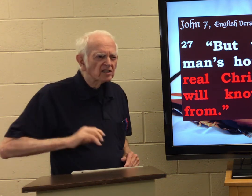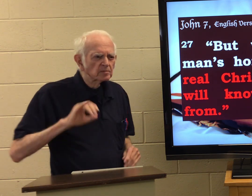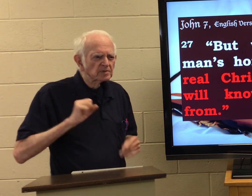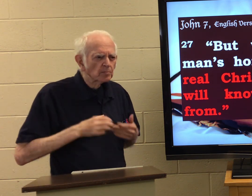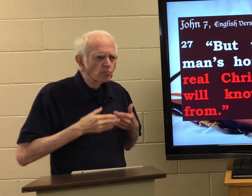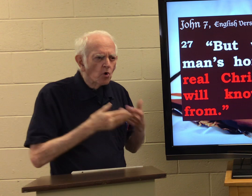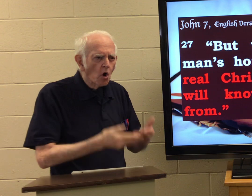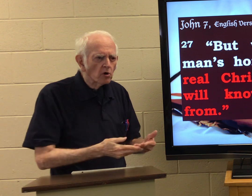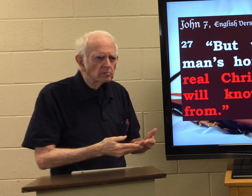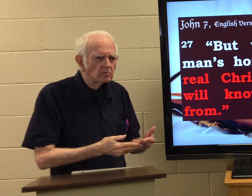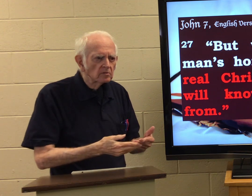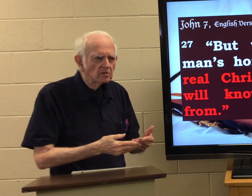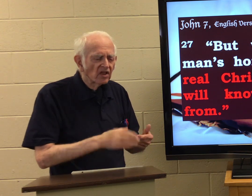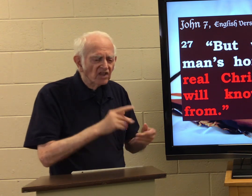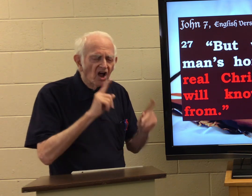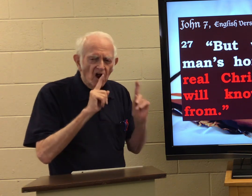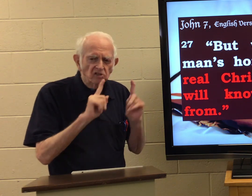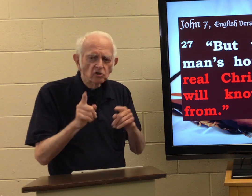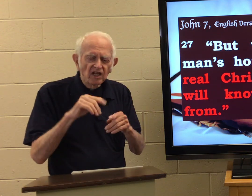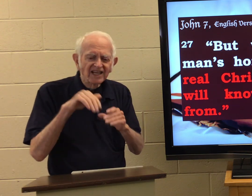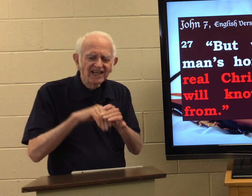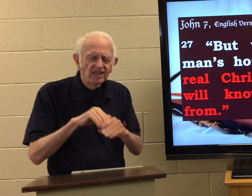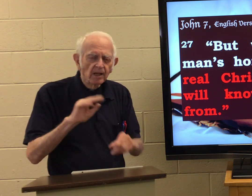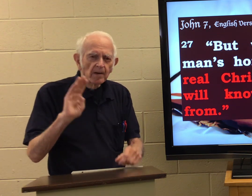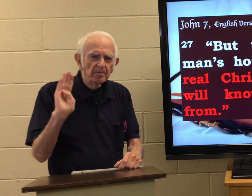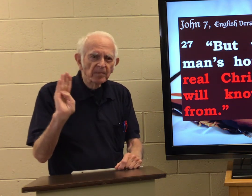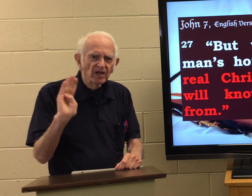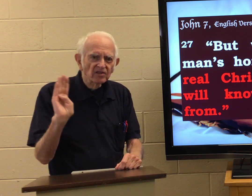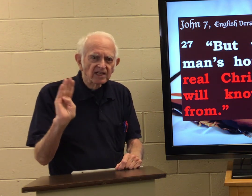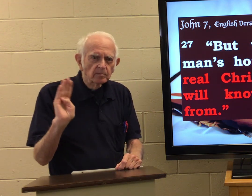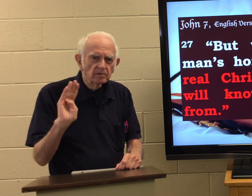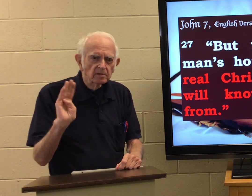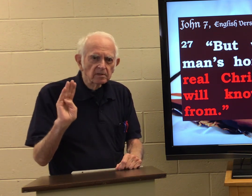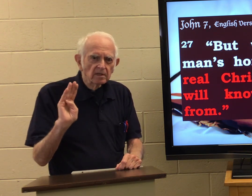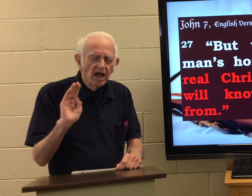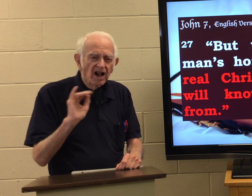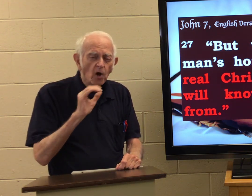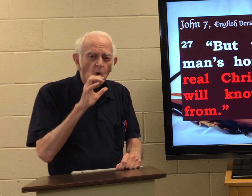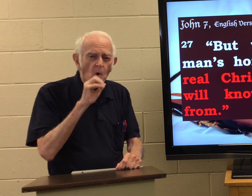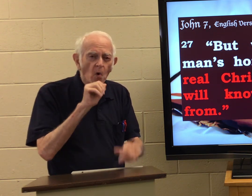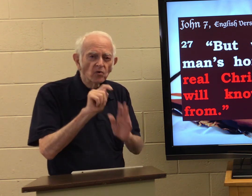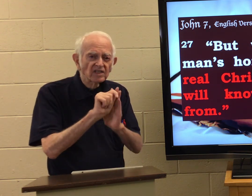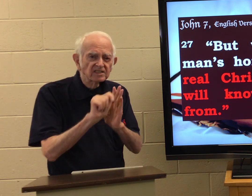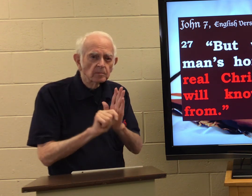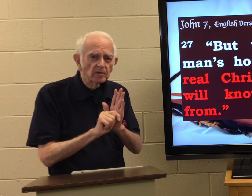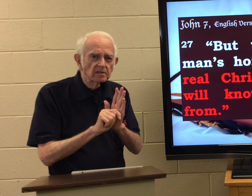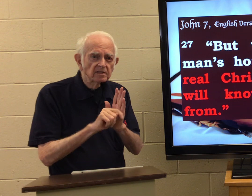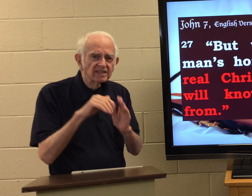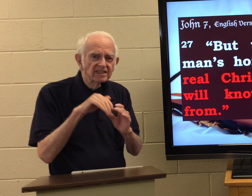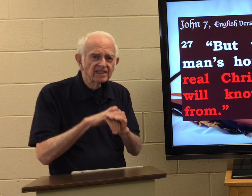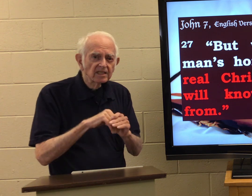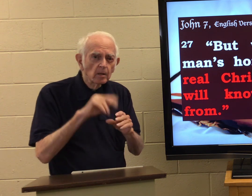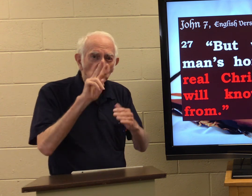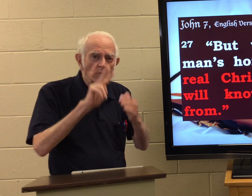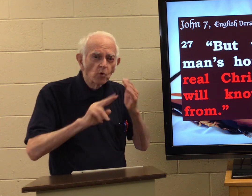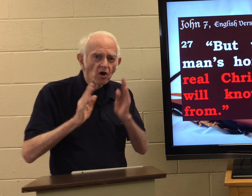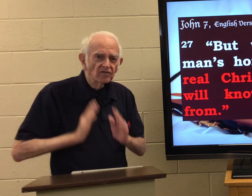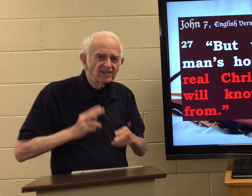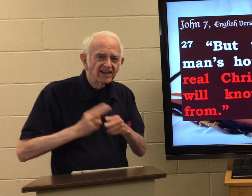where will the Christ be born? And the answer was in Bethlehem, like the Old Testament and the